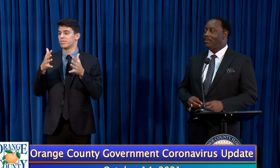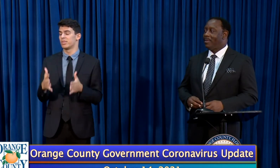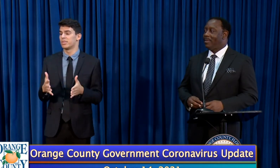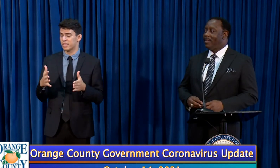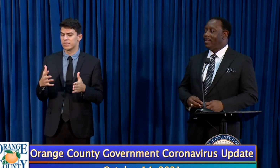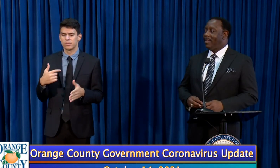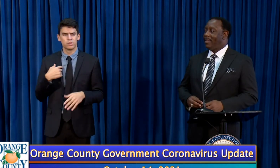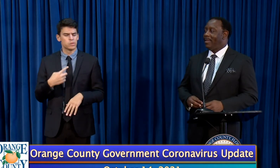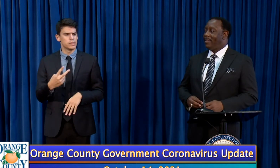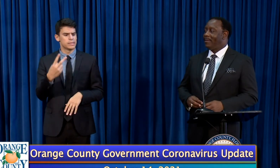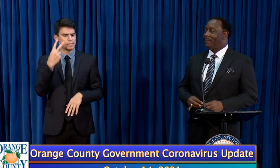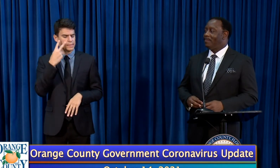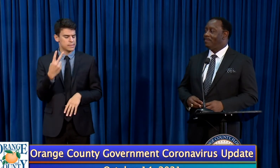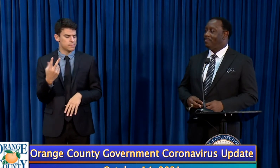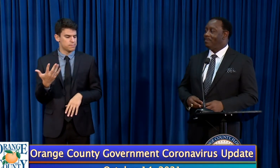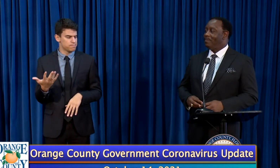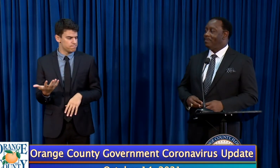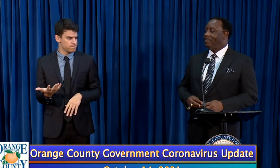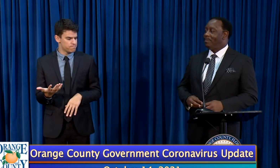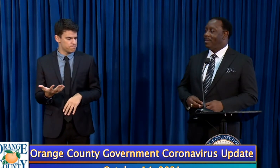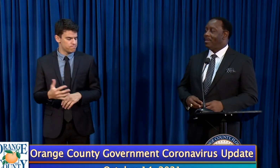of a